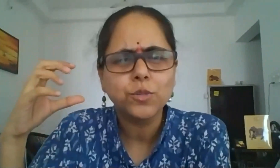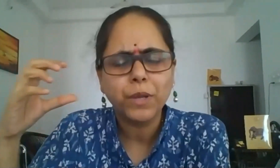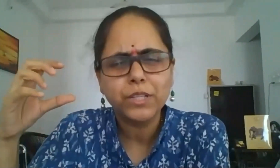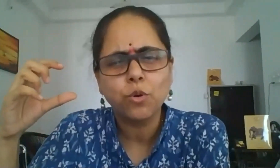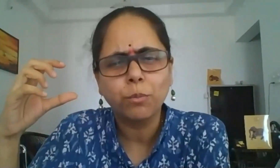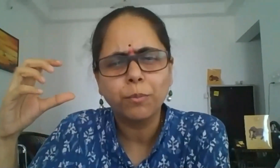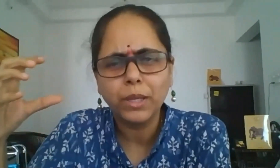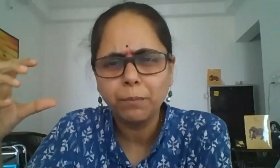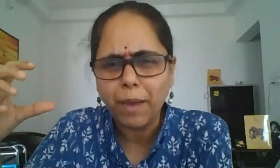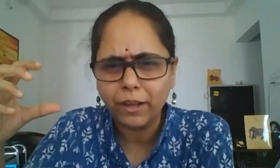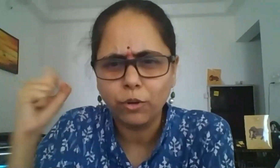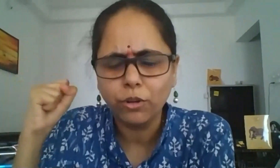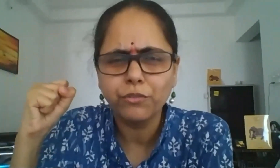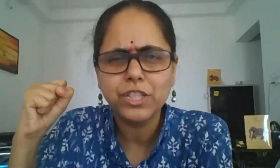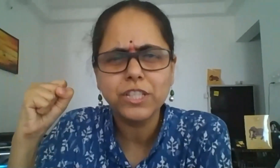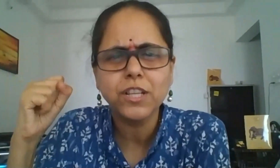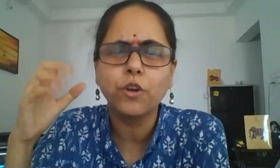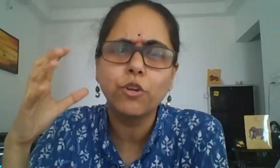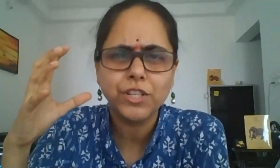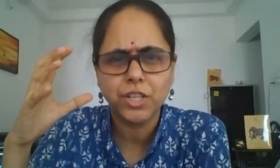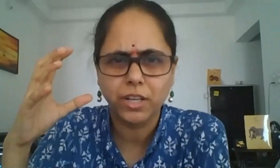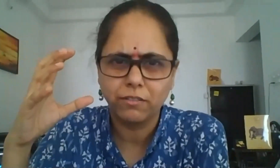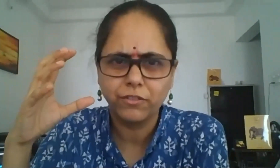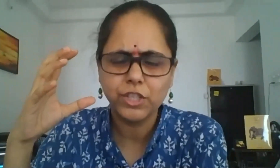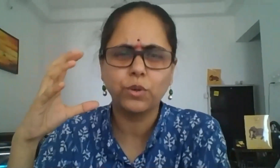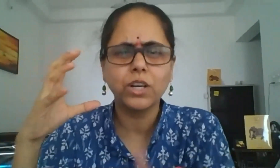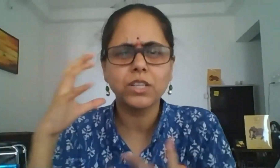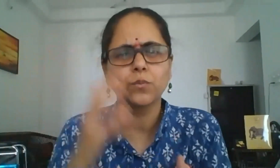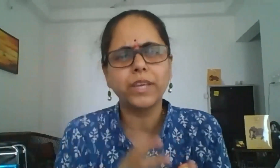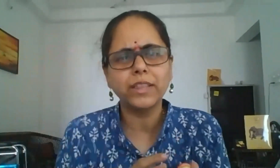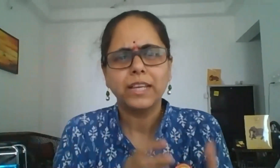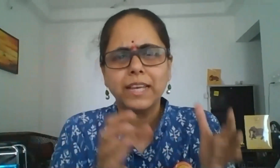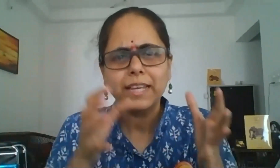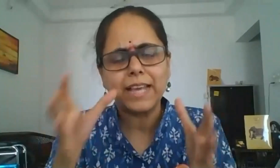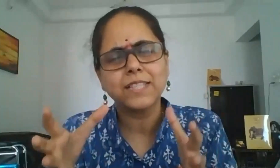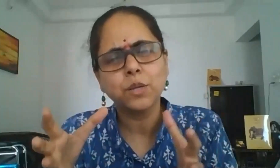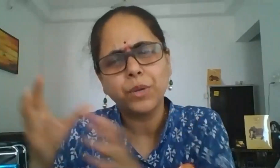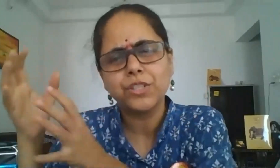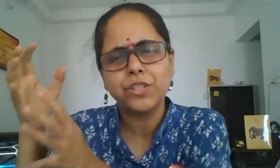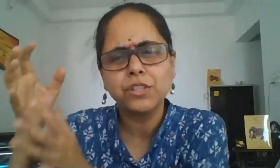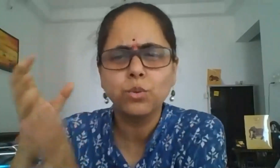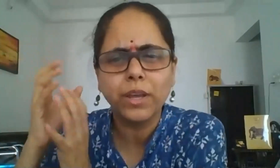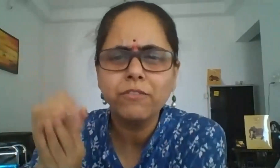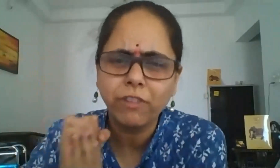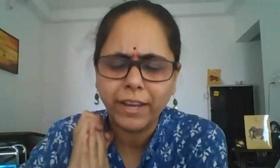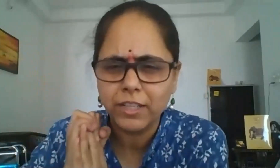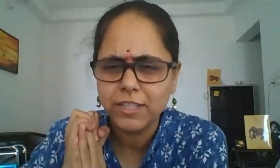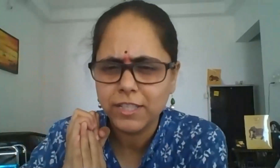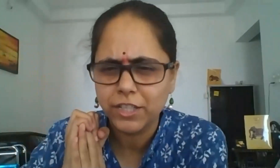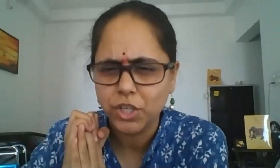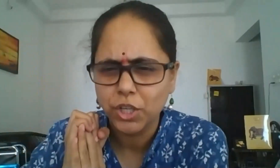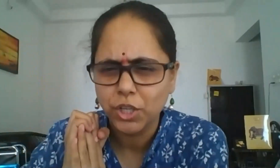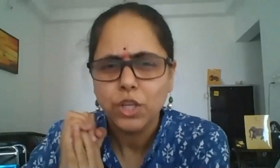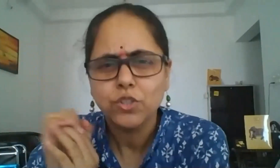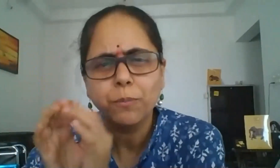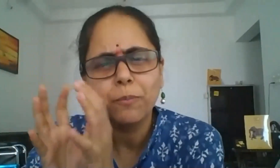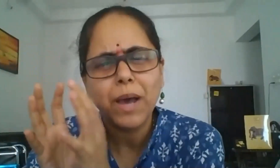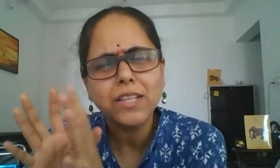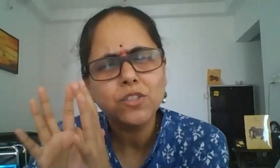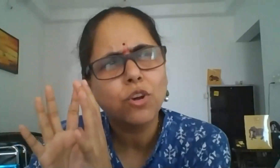hospice home in Bangalore, which is Karunashraya, which works with cancer patients who are in final stage. So past